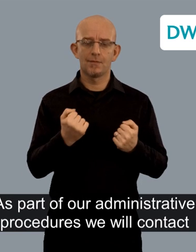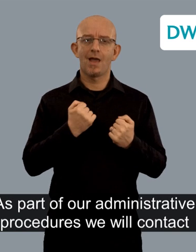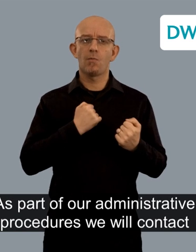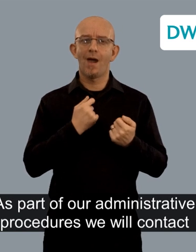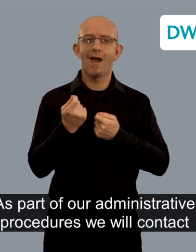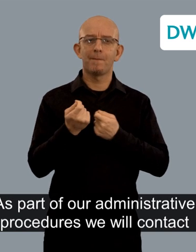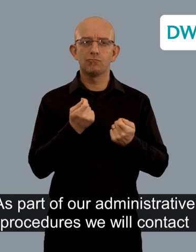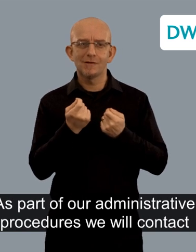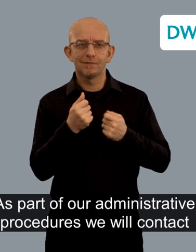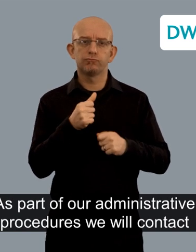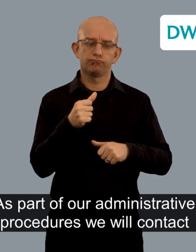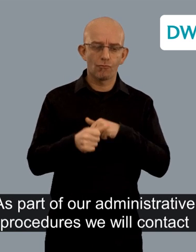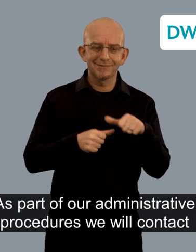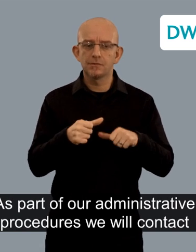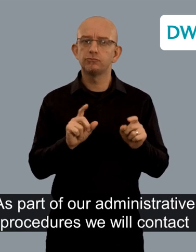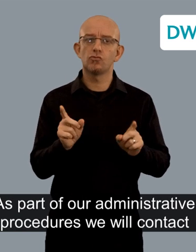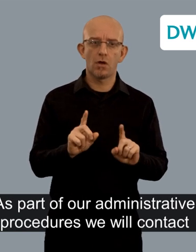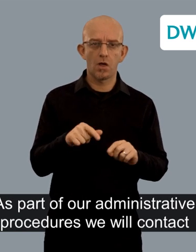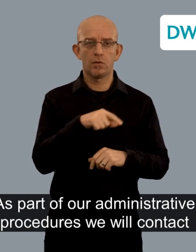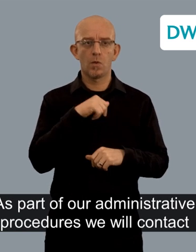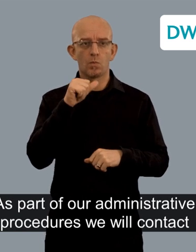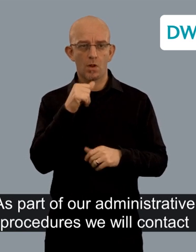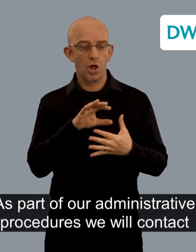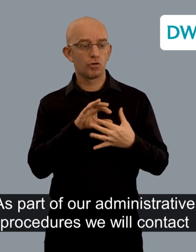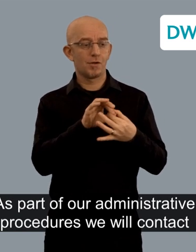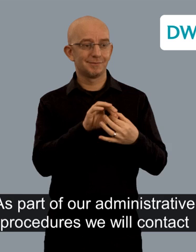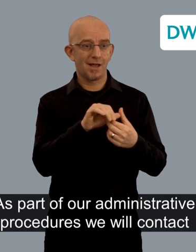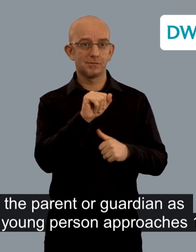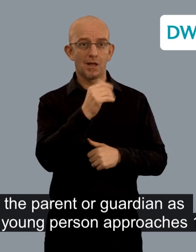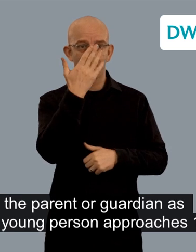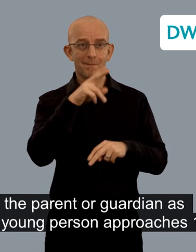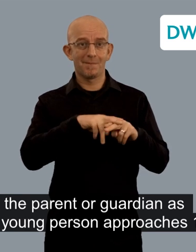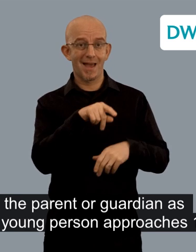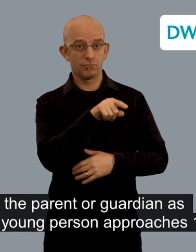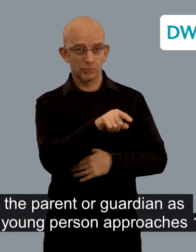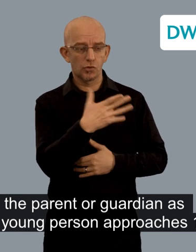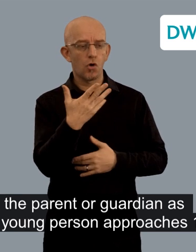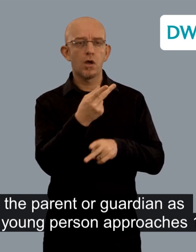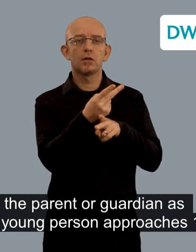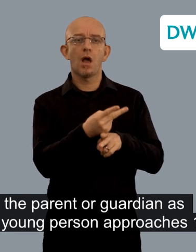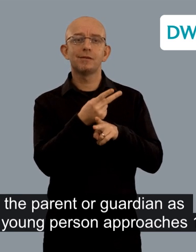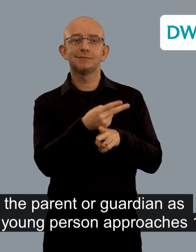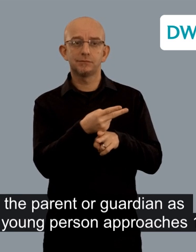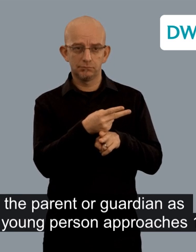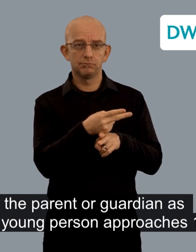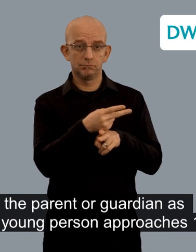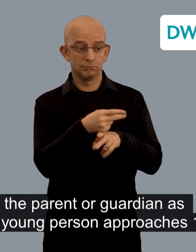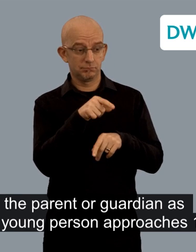As part of our administrative procedures, we will contact the parent or guardian as the